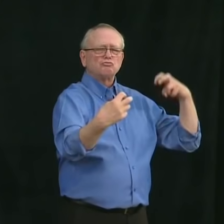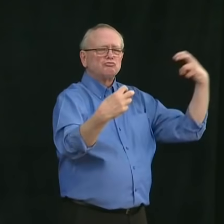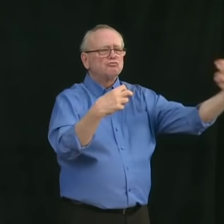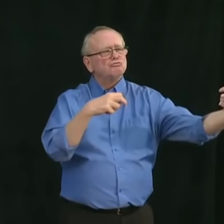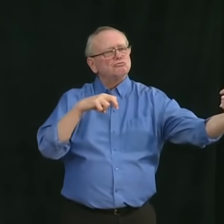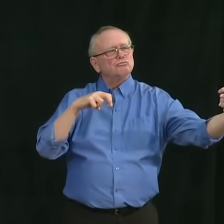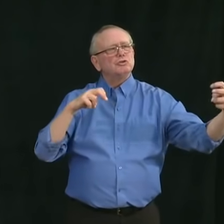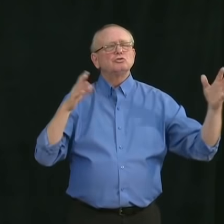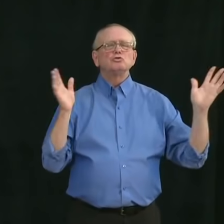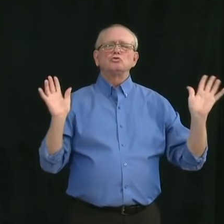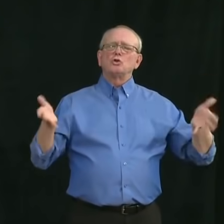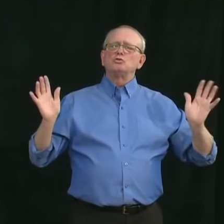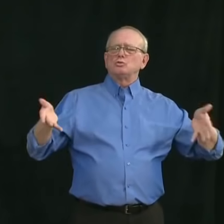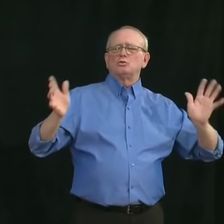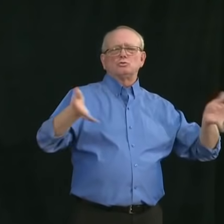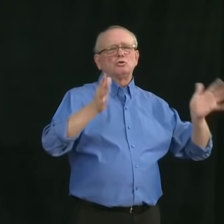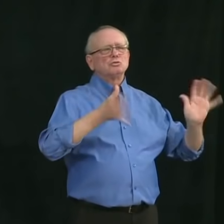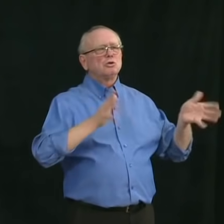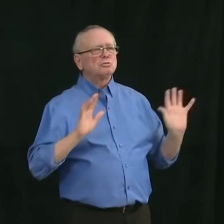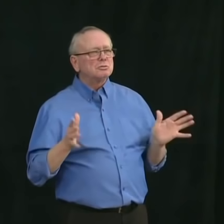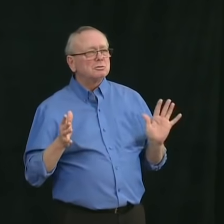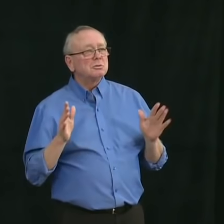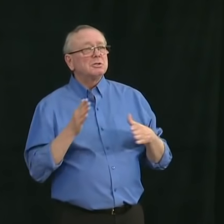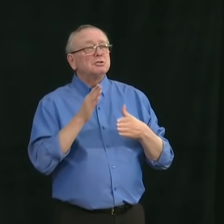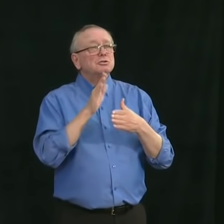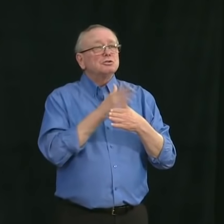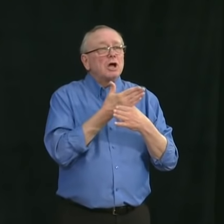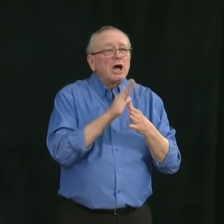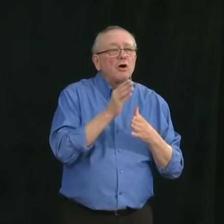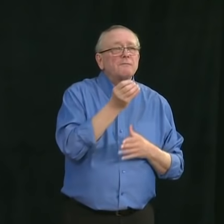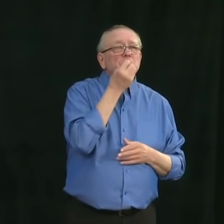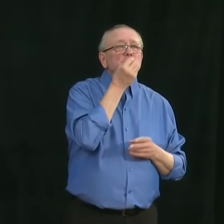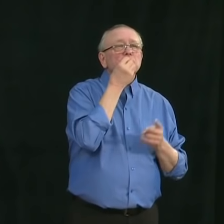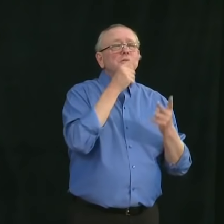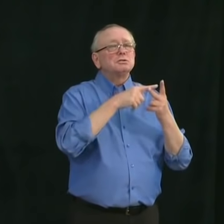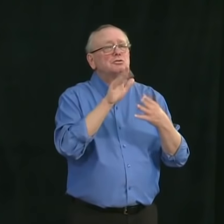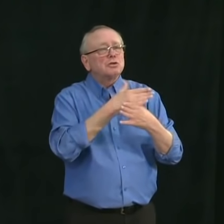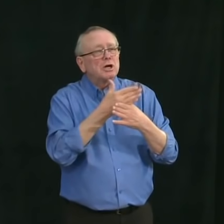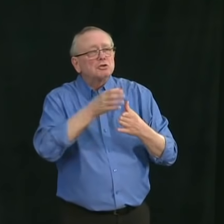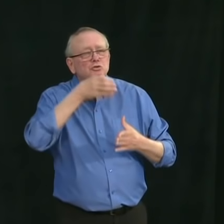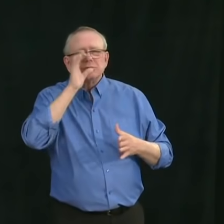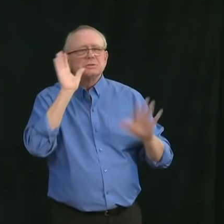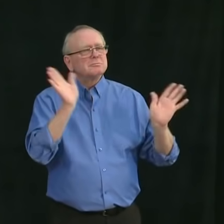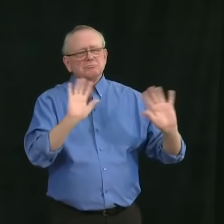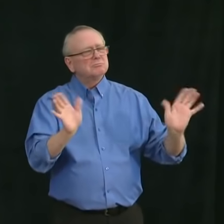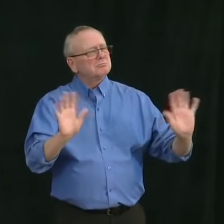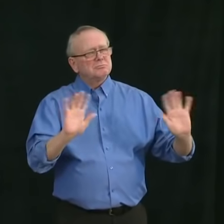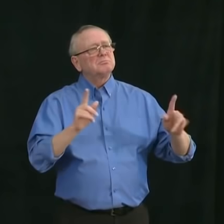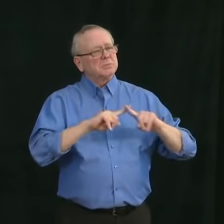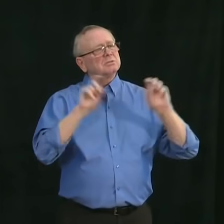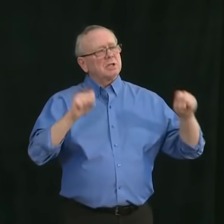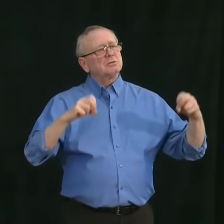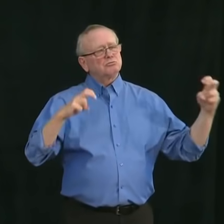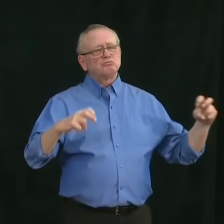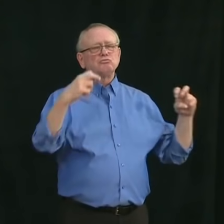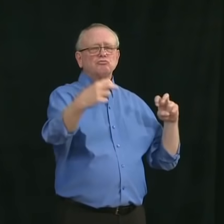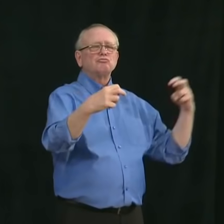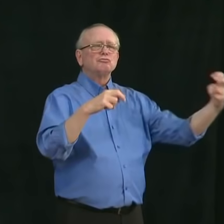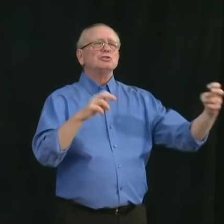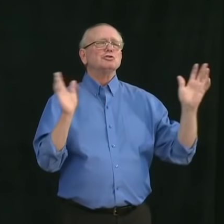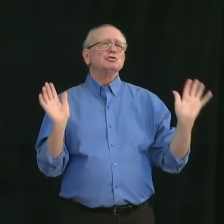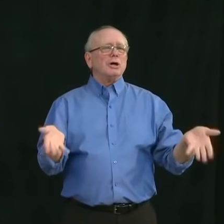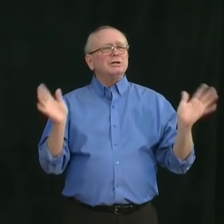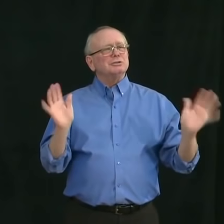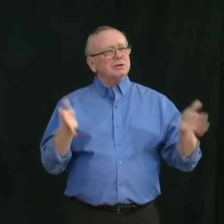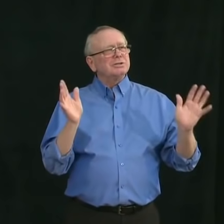There will be an easing of restrictions when it is safe to do so. Please stay the course and protect your friends, family, and